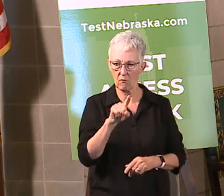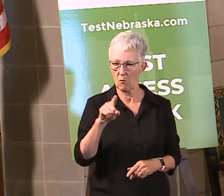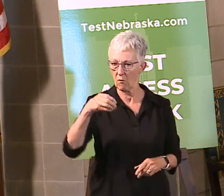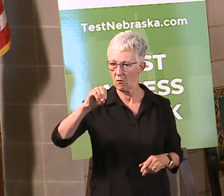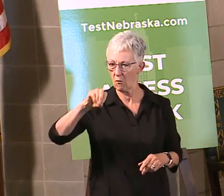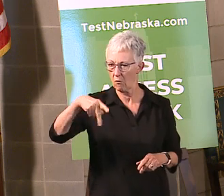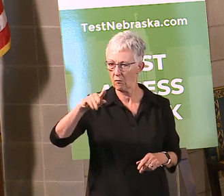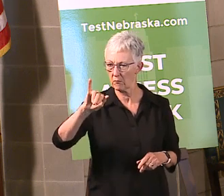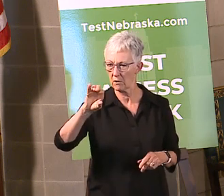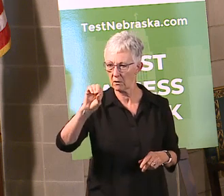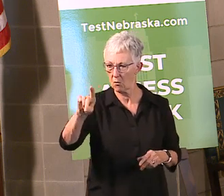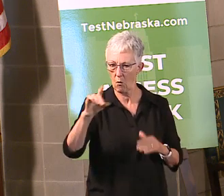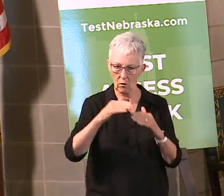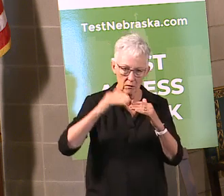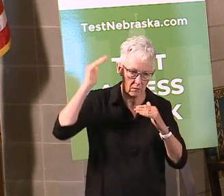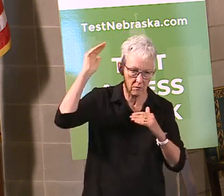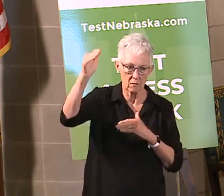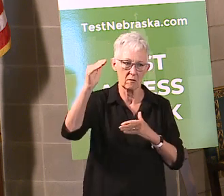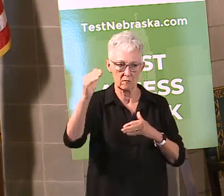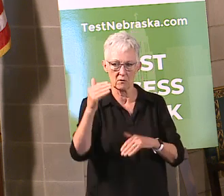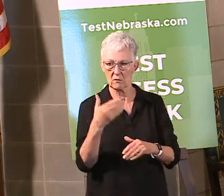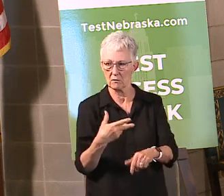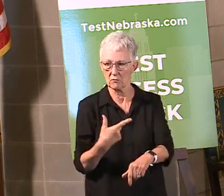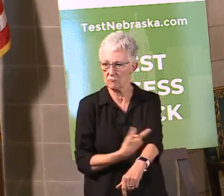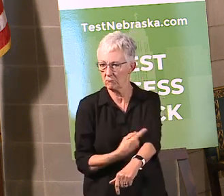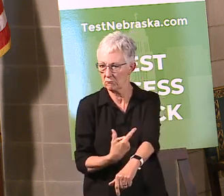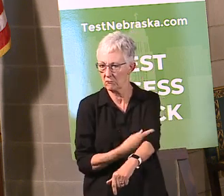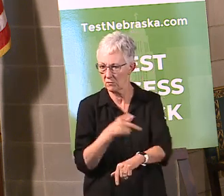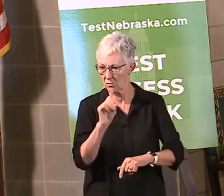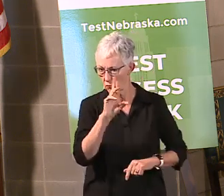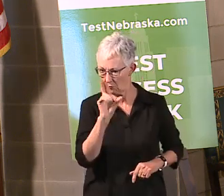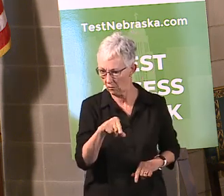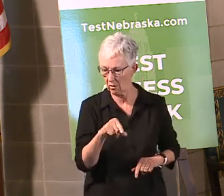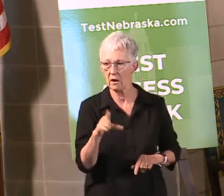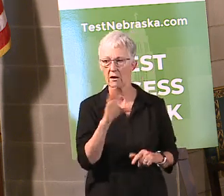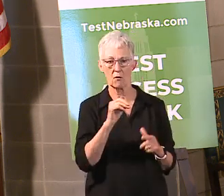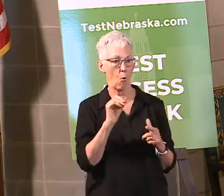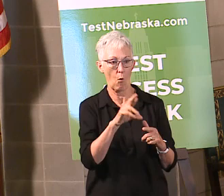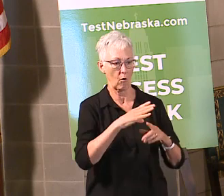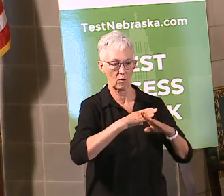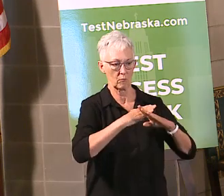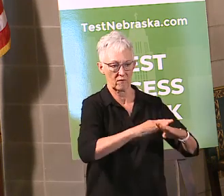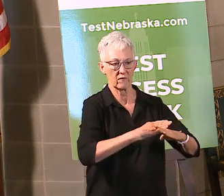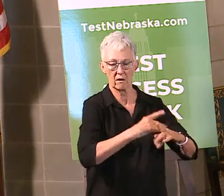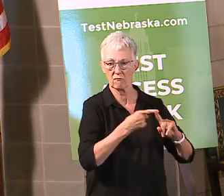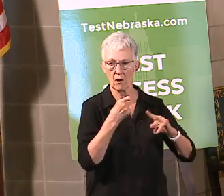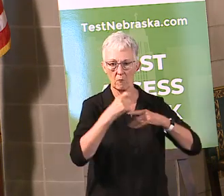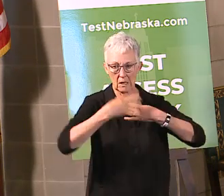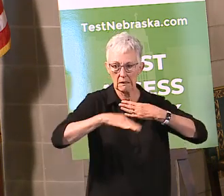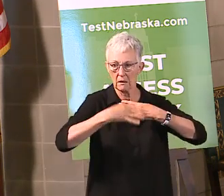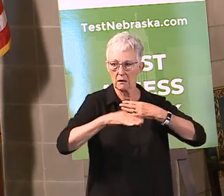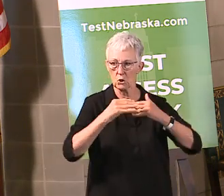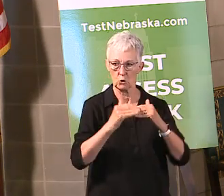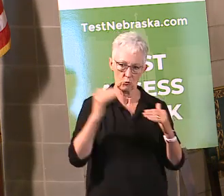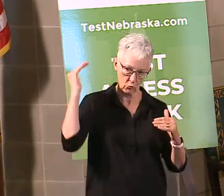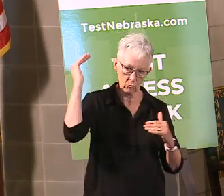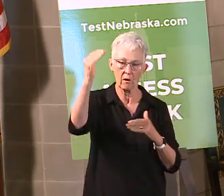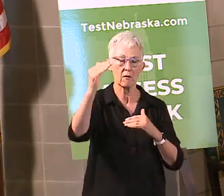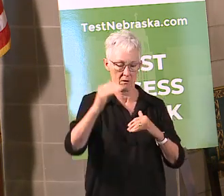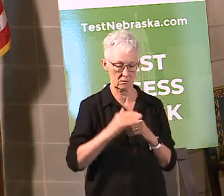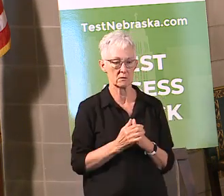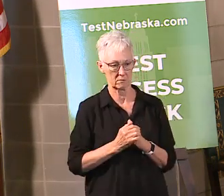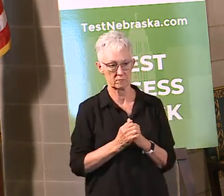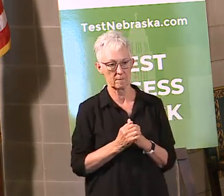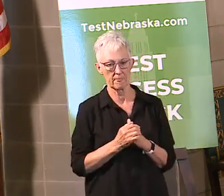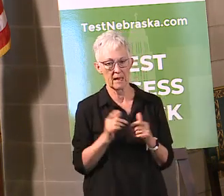active bleeding while EMS is en route. EMS providers then arrive, and depending on the location, may be